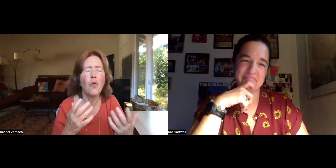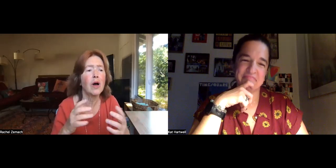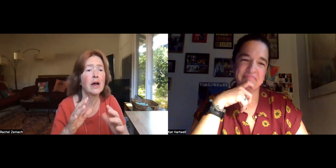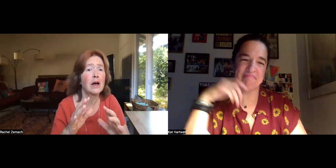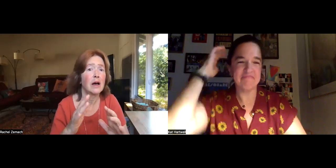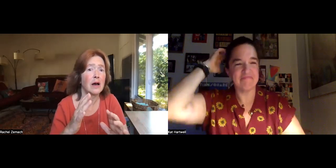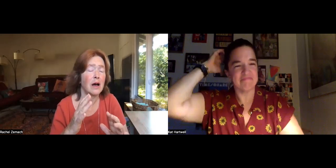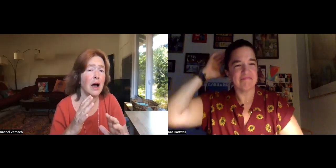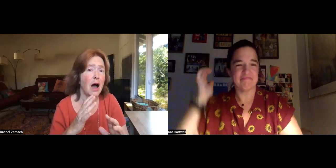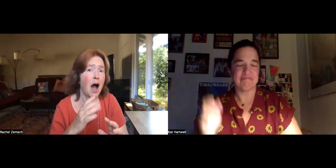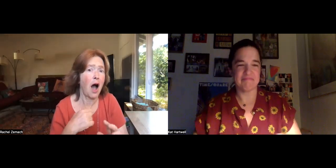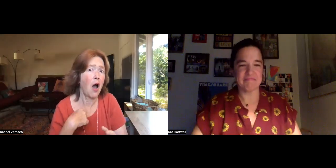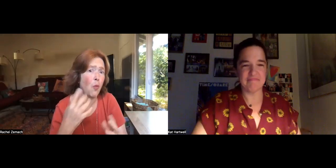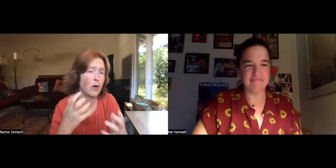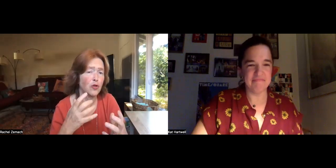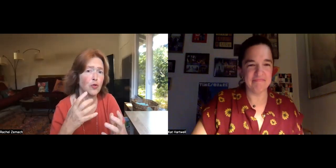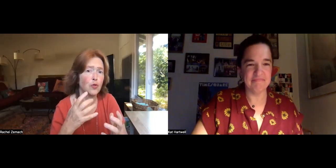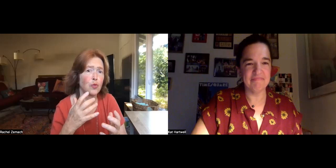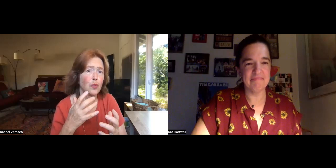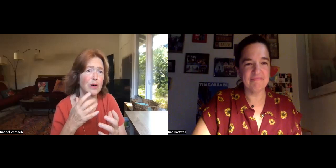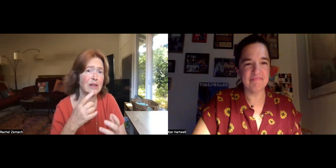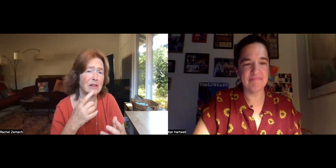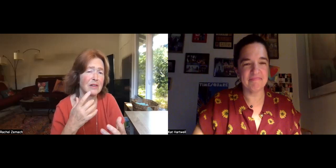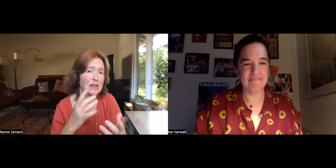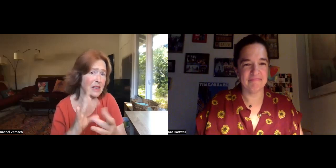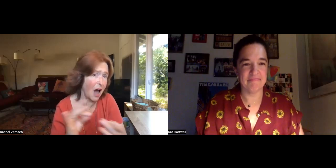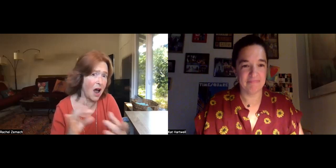So I want to say,